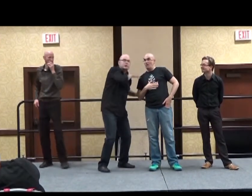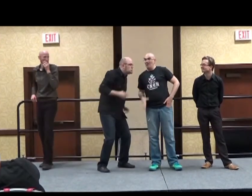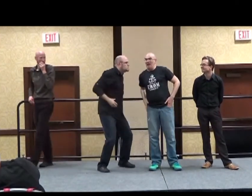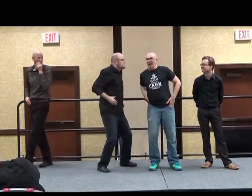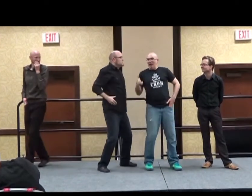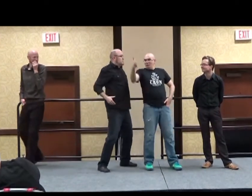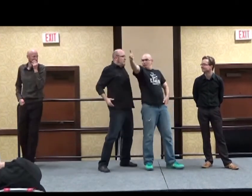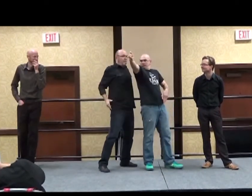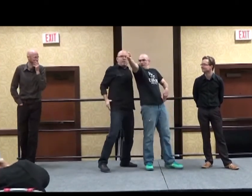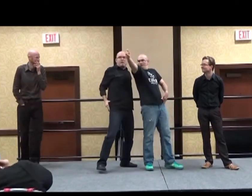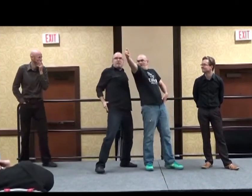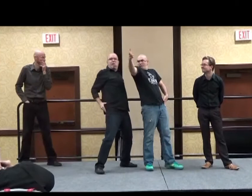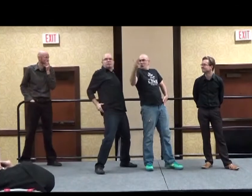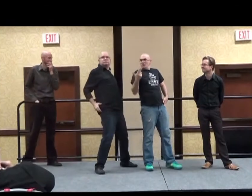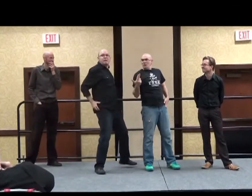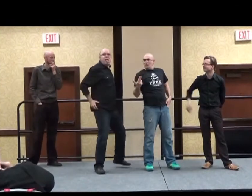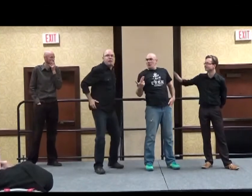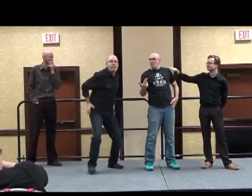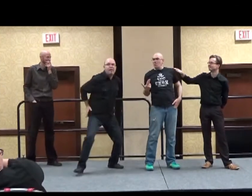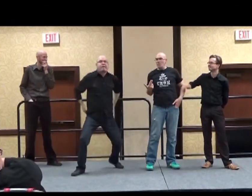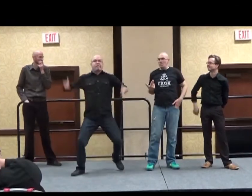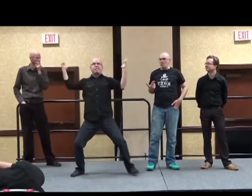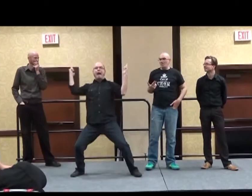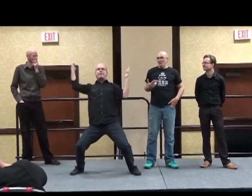Look it up! Oh, let me shoot it!